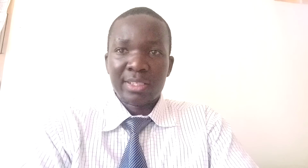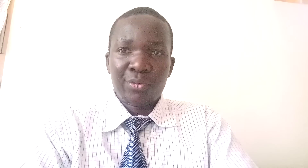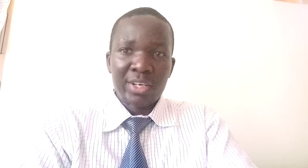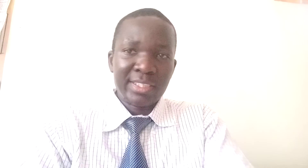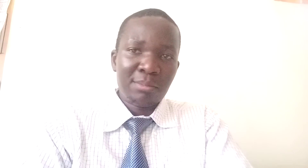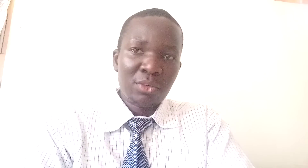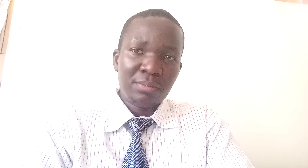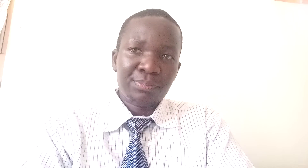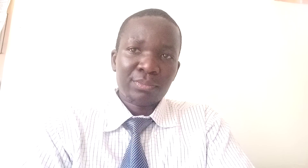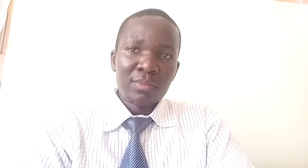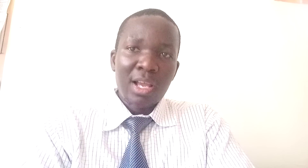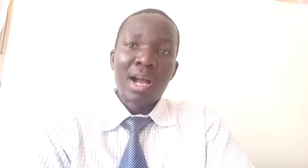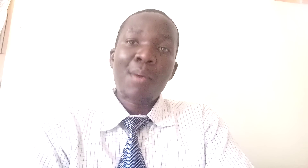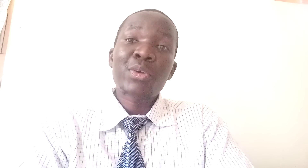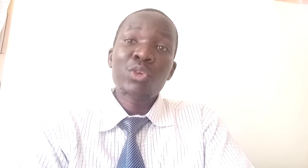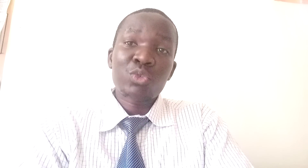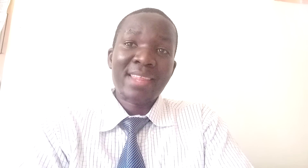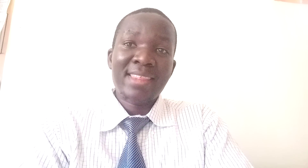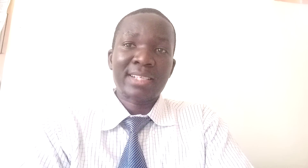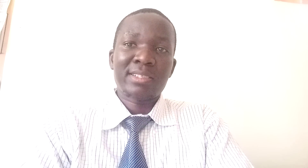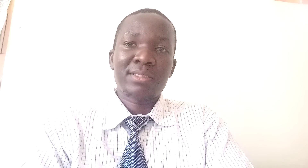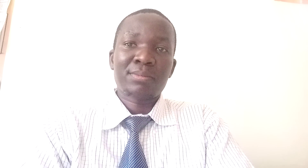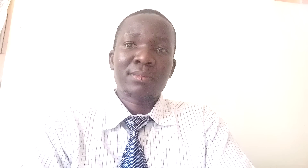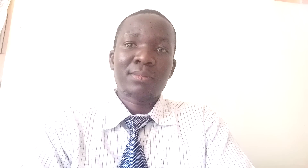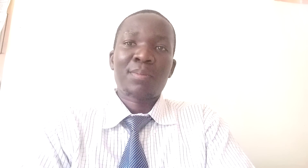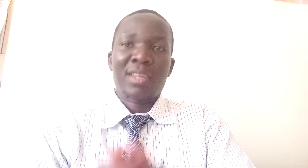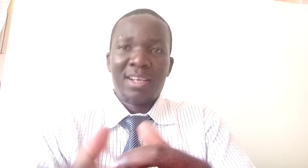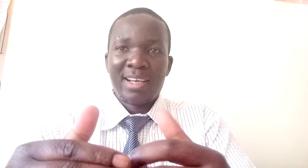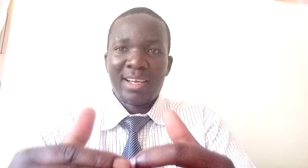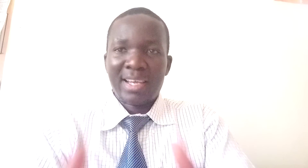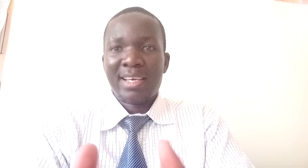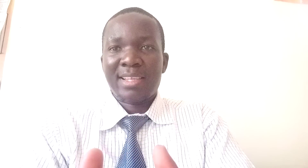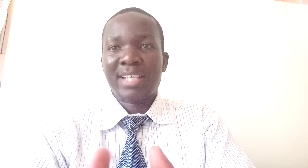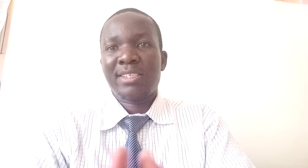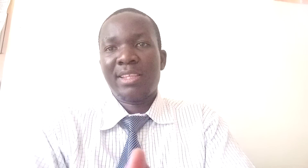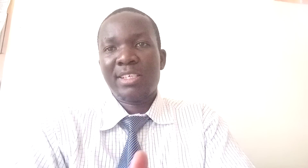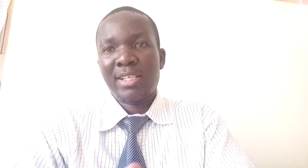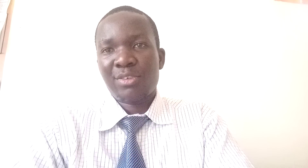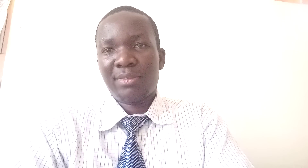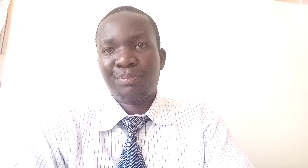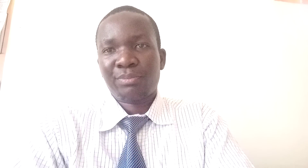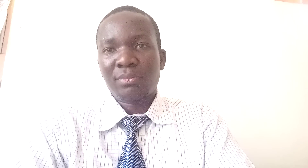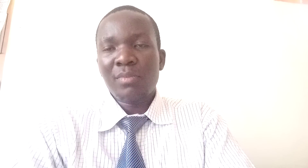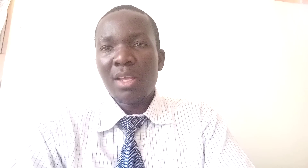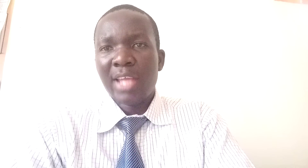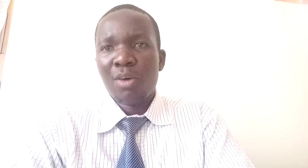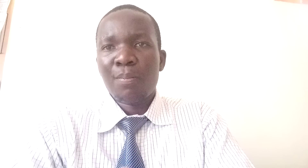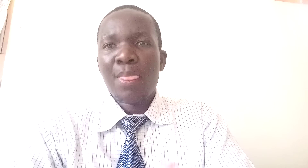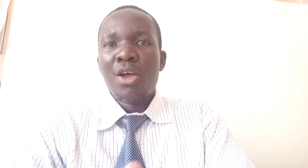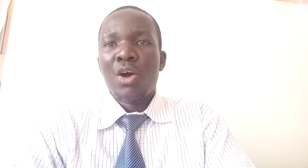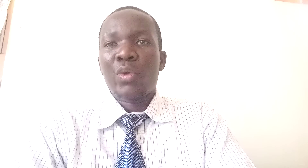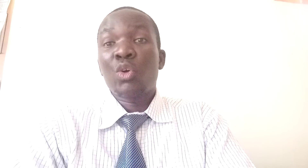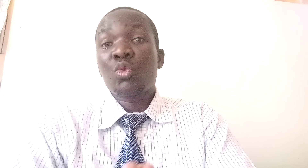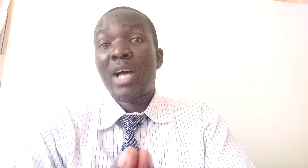2,672, for example. How are you going to sign that? That is in this lesson. Now, we are going to learn